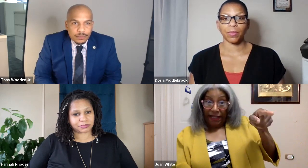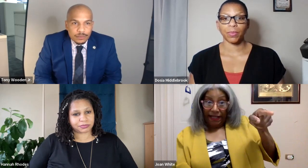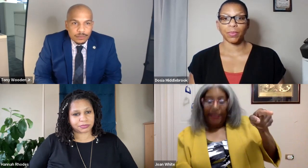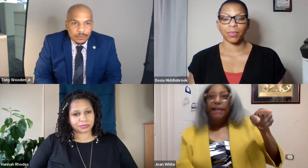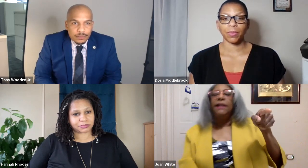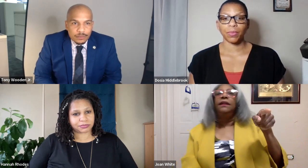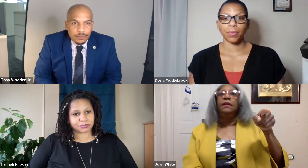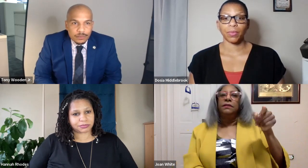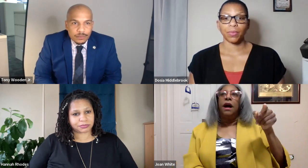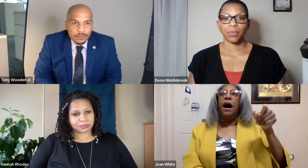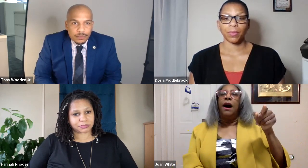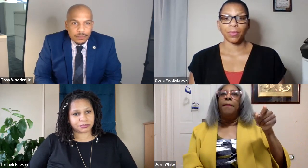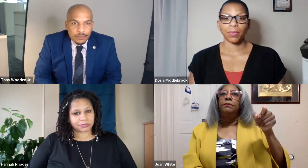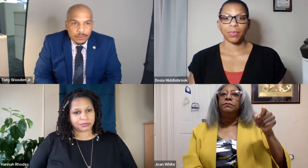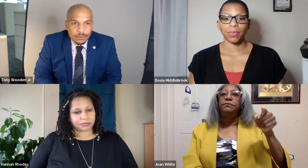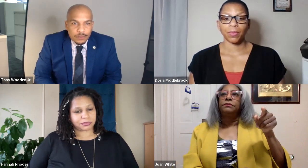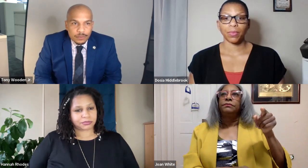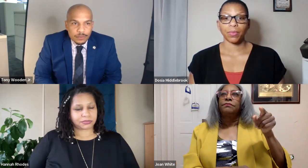great grandparents. And she